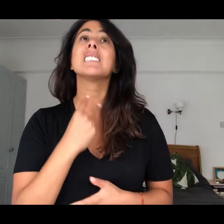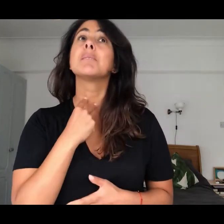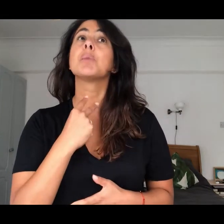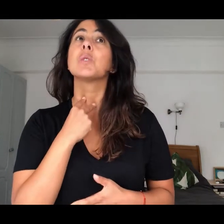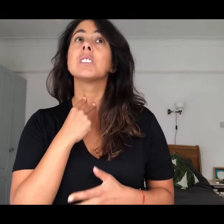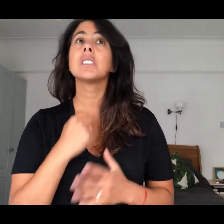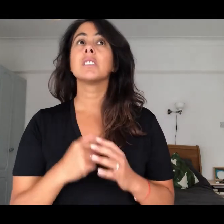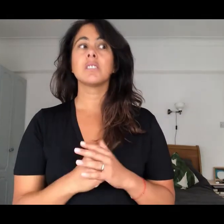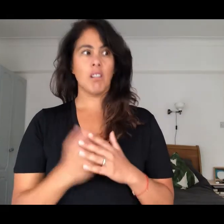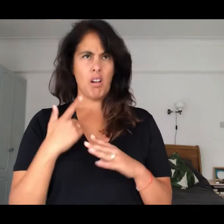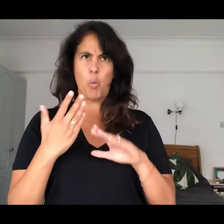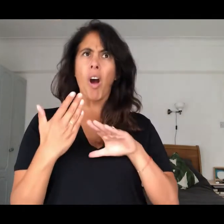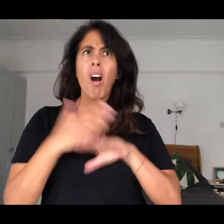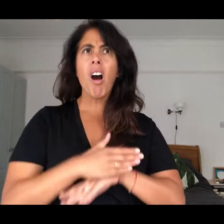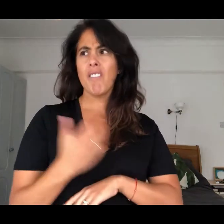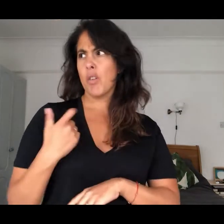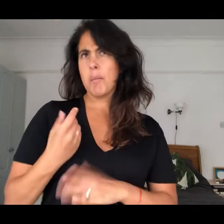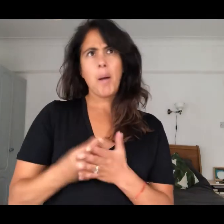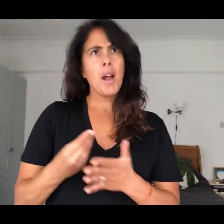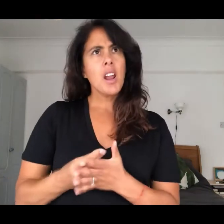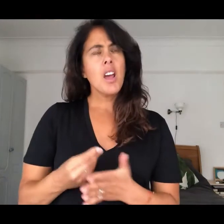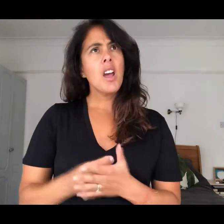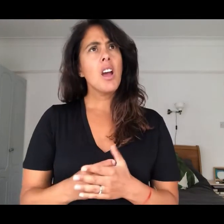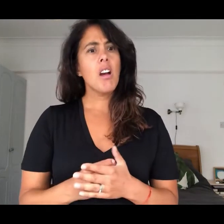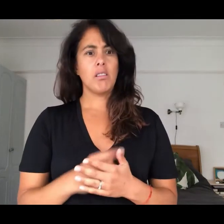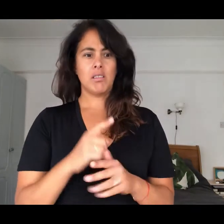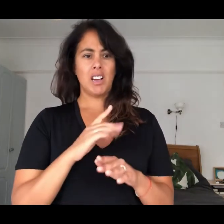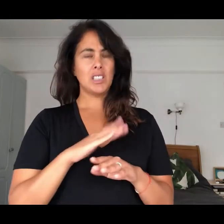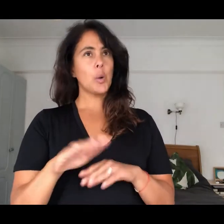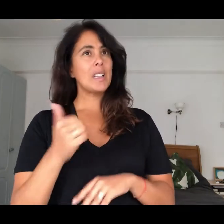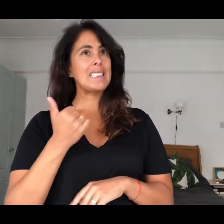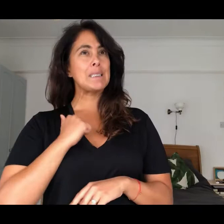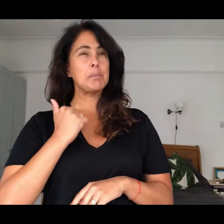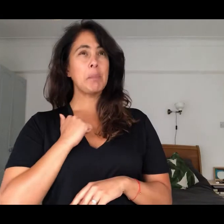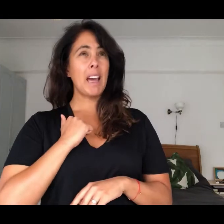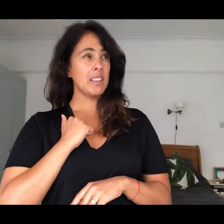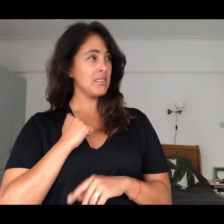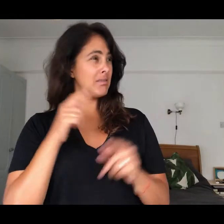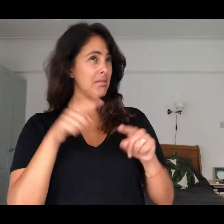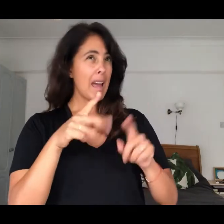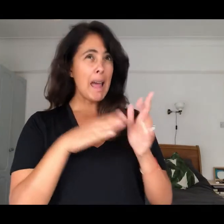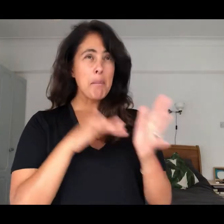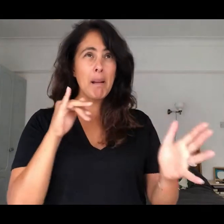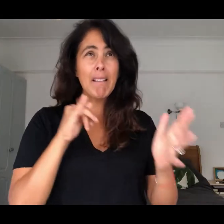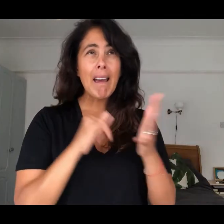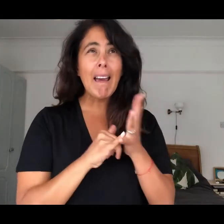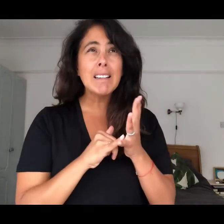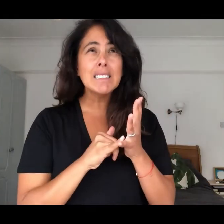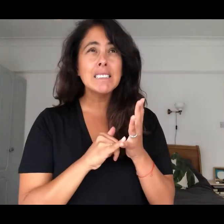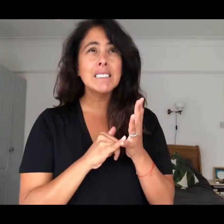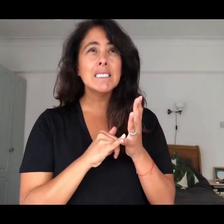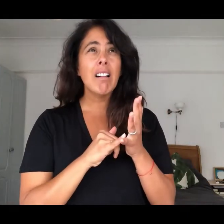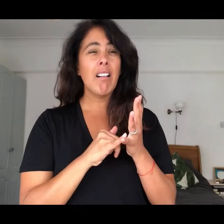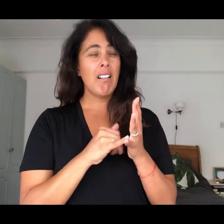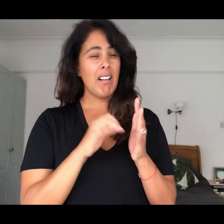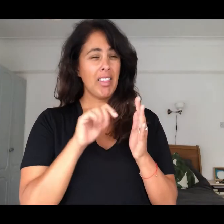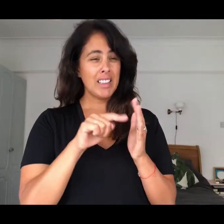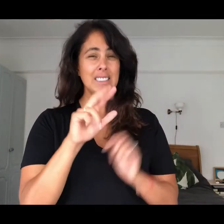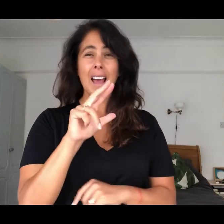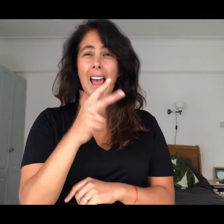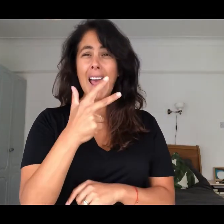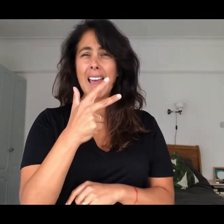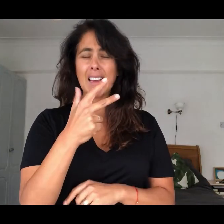I really can't. It's very disappointing. I work hard for my income, and I don't expect to come into somewhere